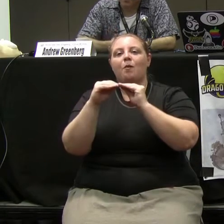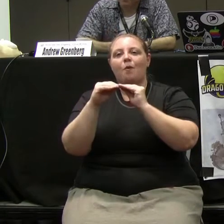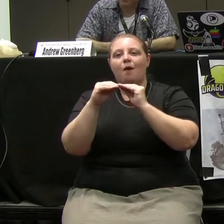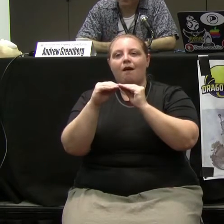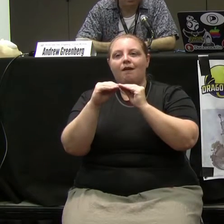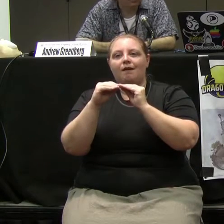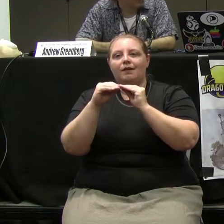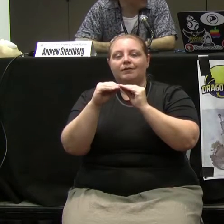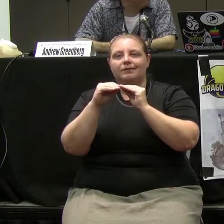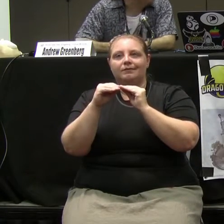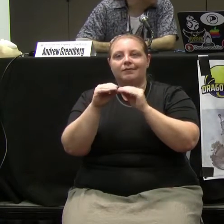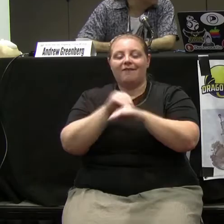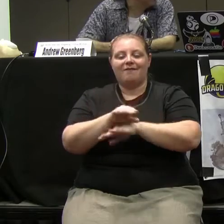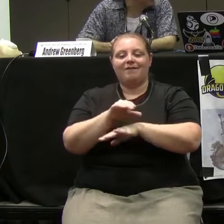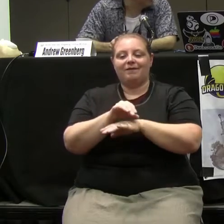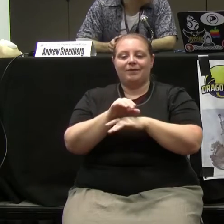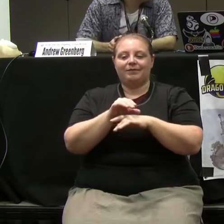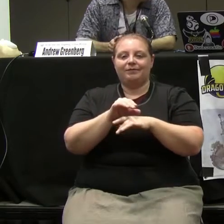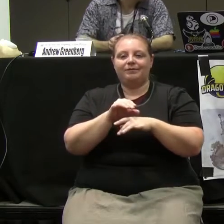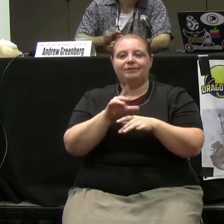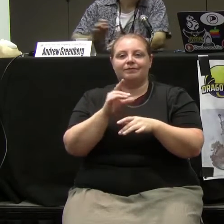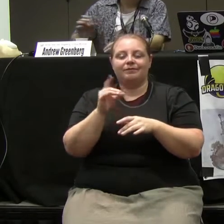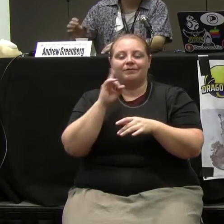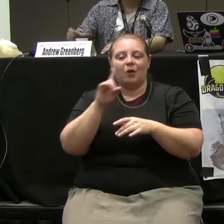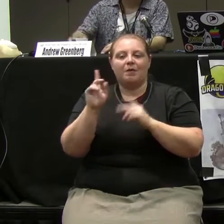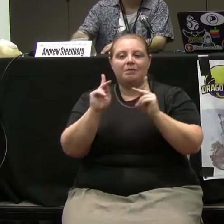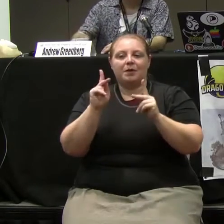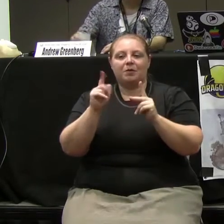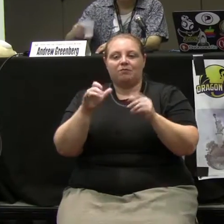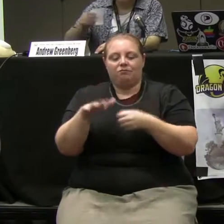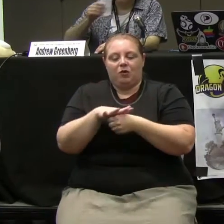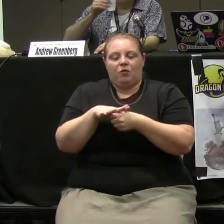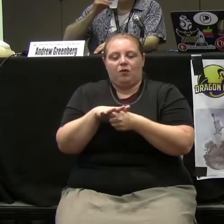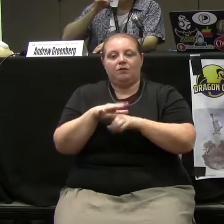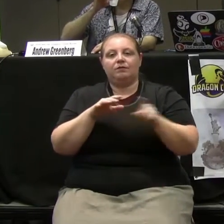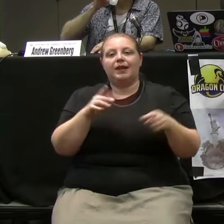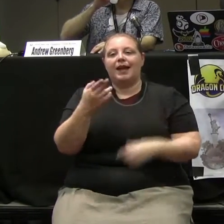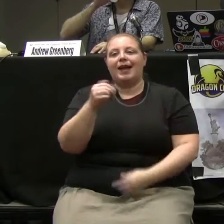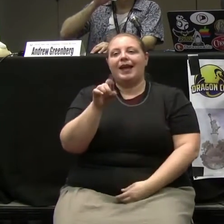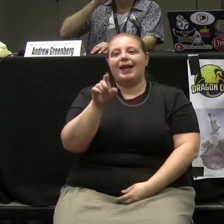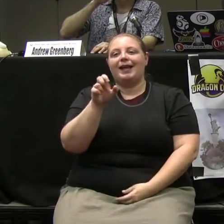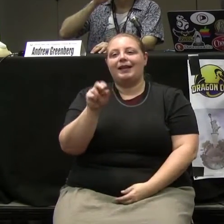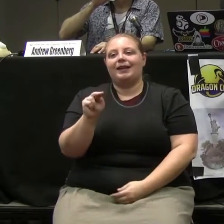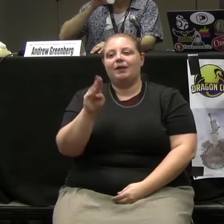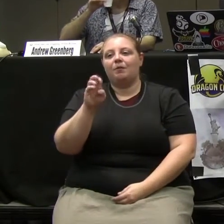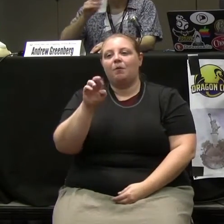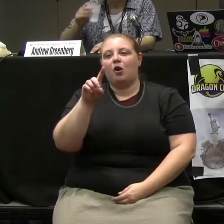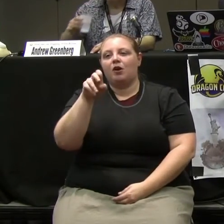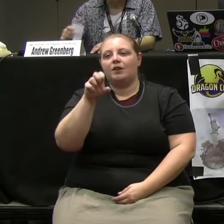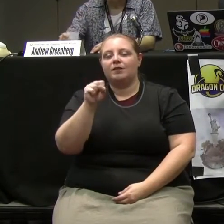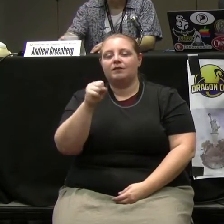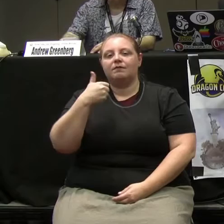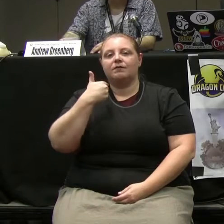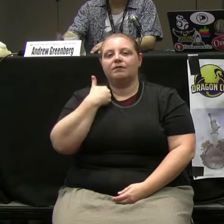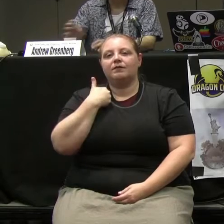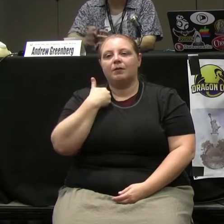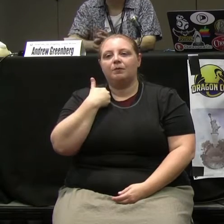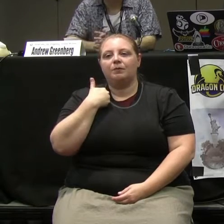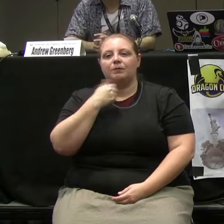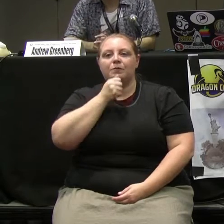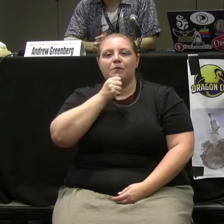I get. So, with that, to my left. Hi, I'm Hayden Barnes. I'm an attorney in private practice here in